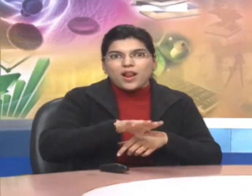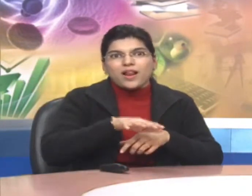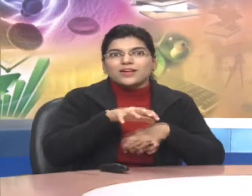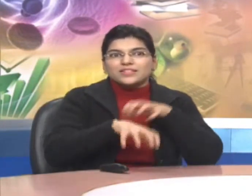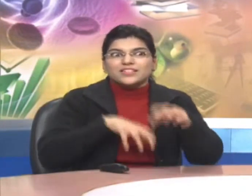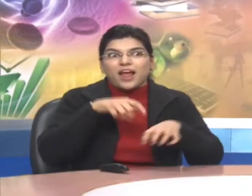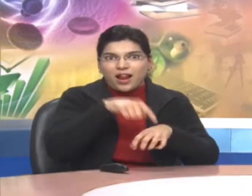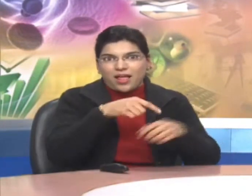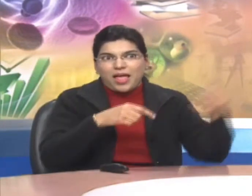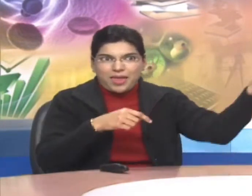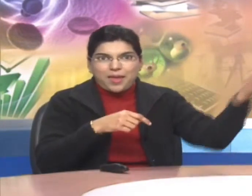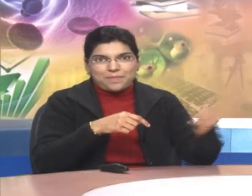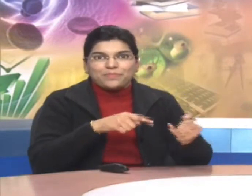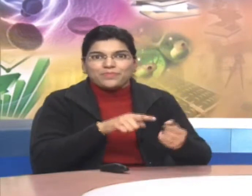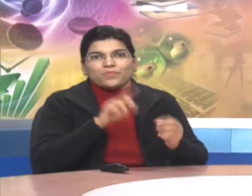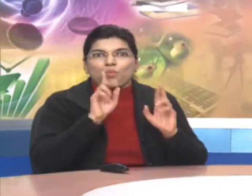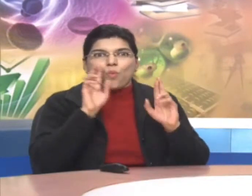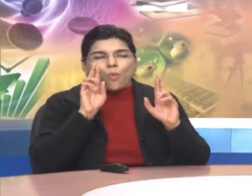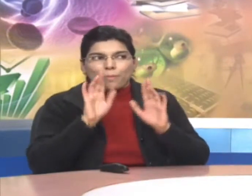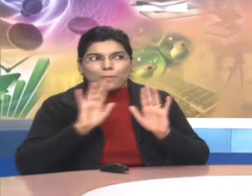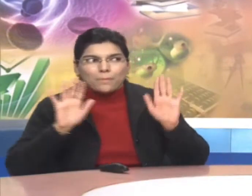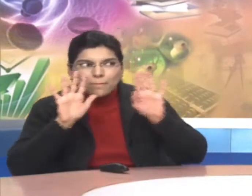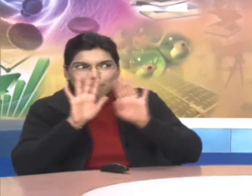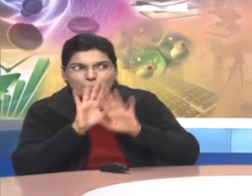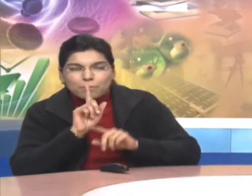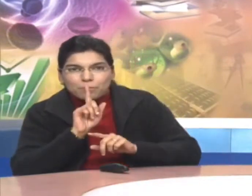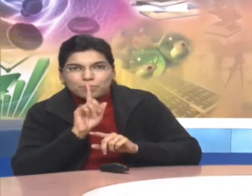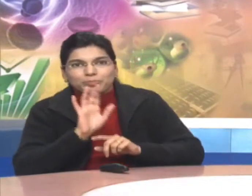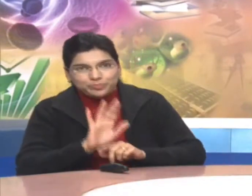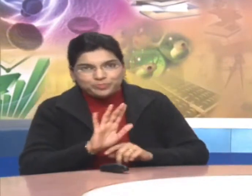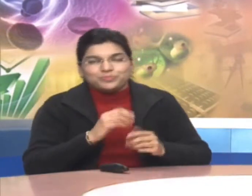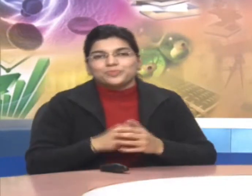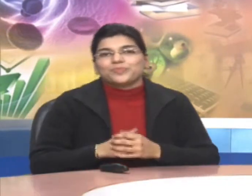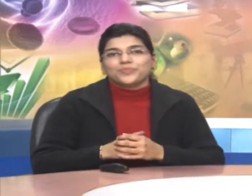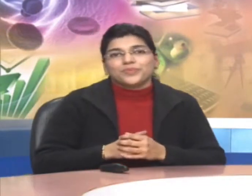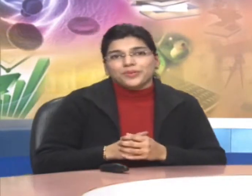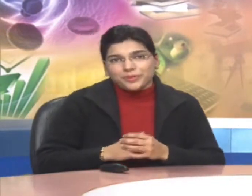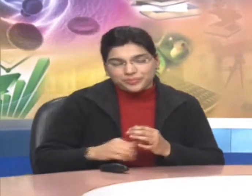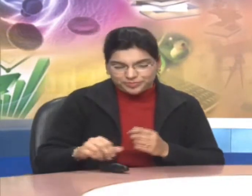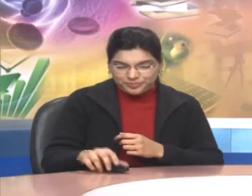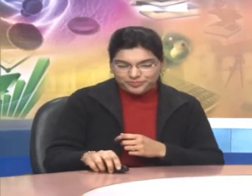sprung into the cutting.